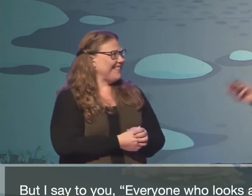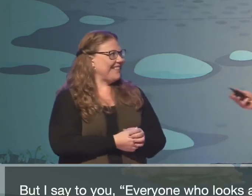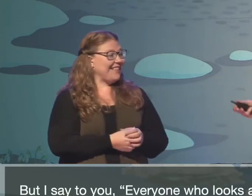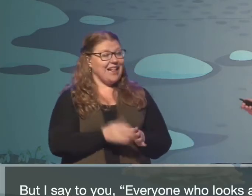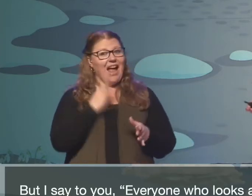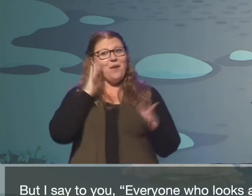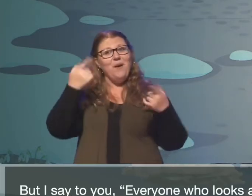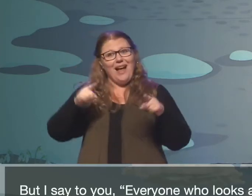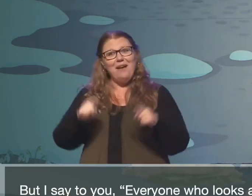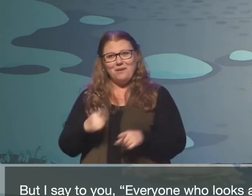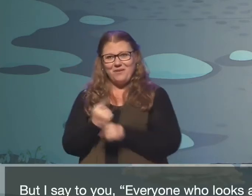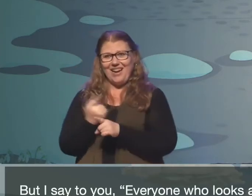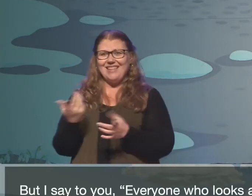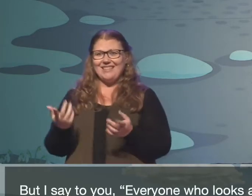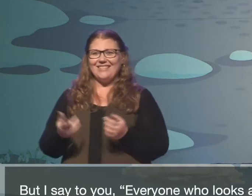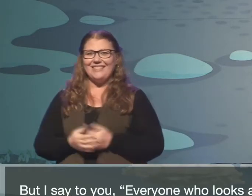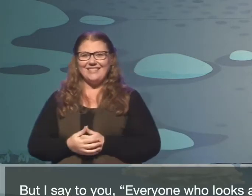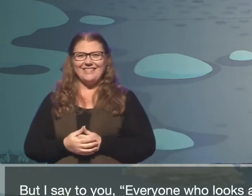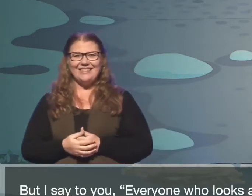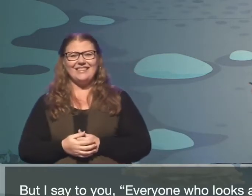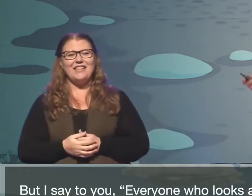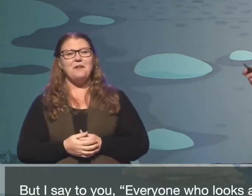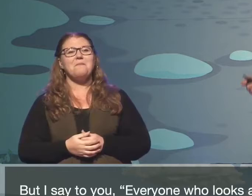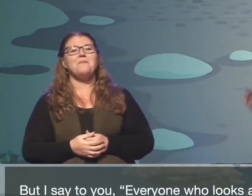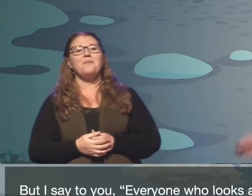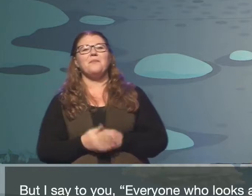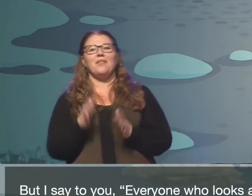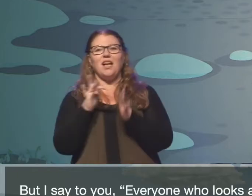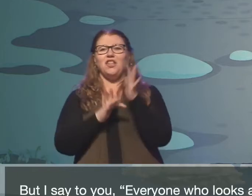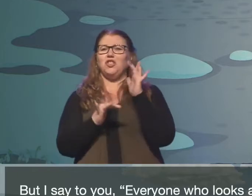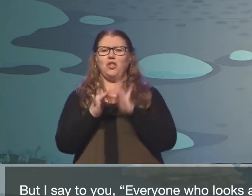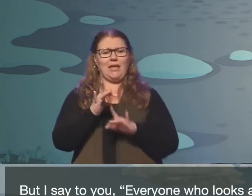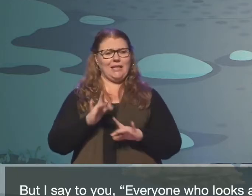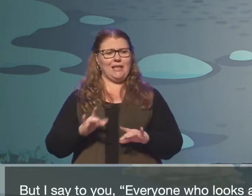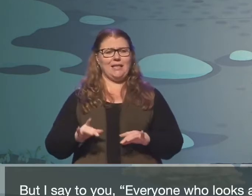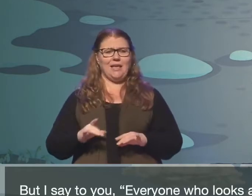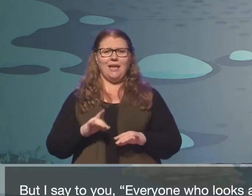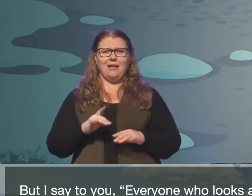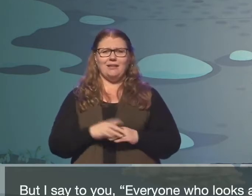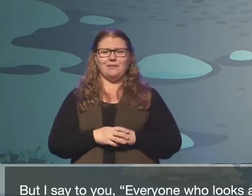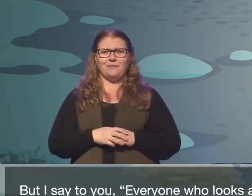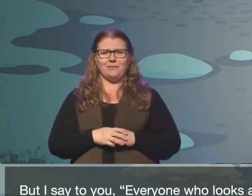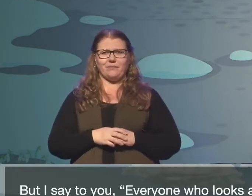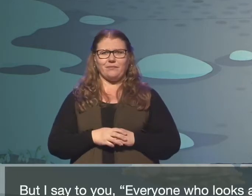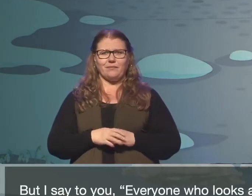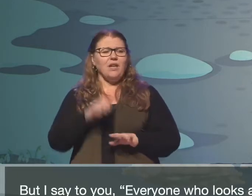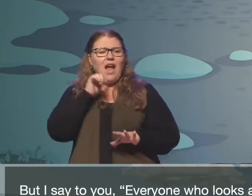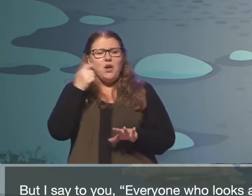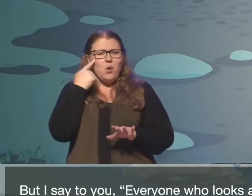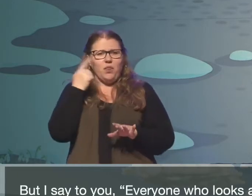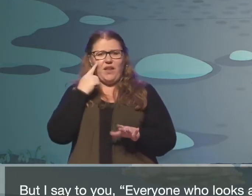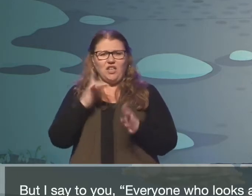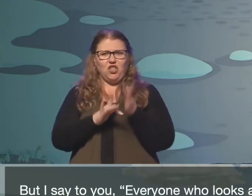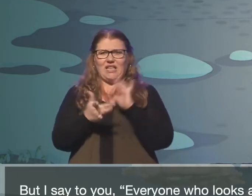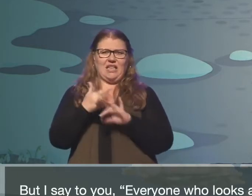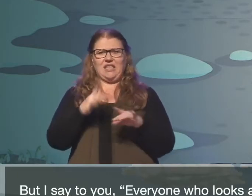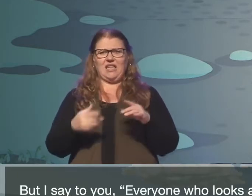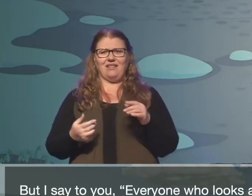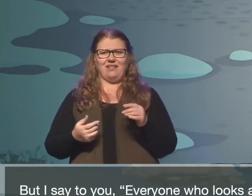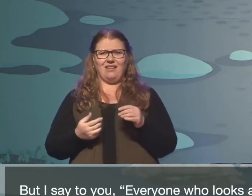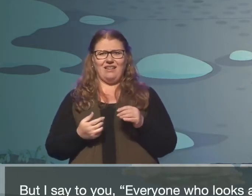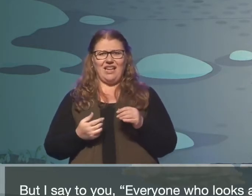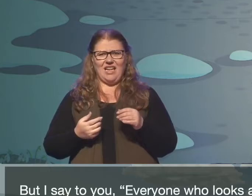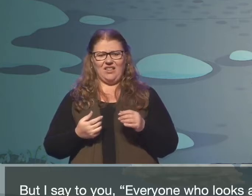It's gonna happen, right? So some people say, oh, the Jesus is just amping it up. And let me tell you something, I don't think Jesus is amping anything up under the